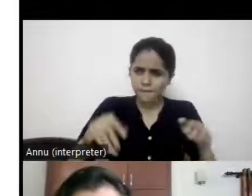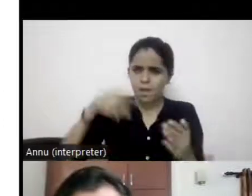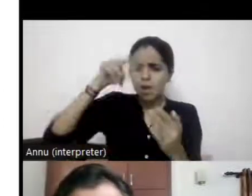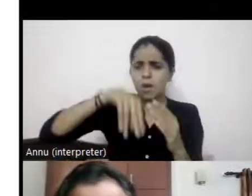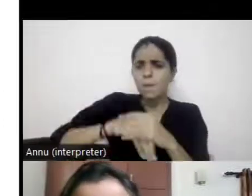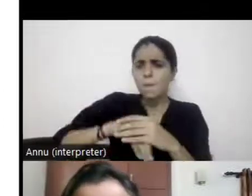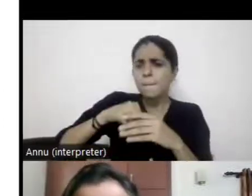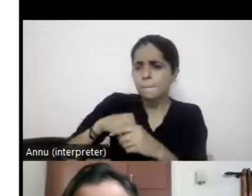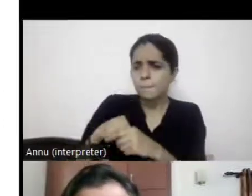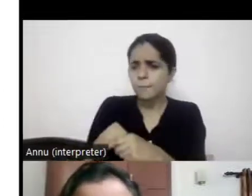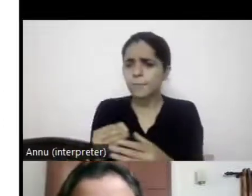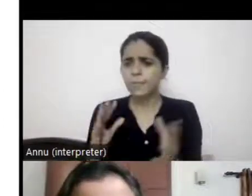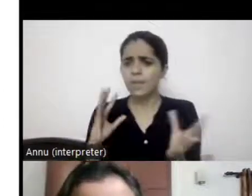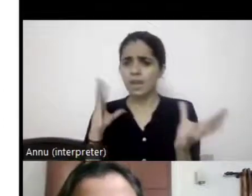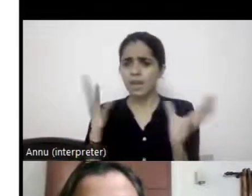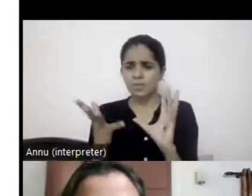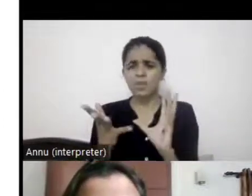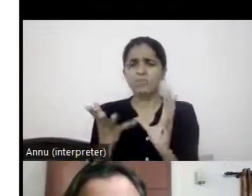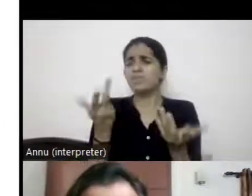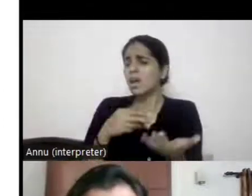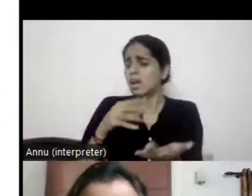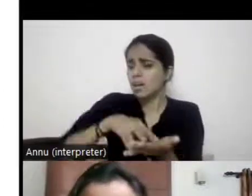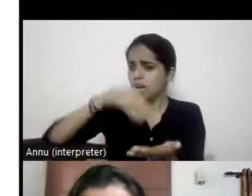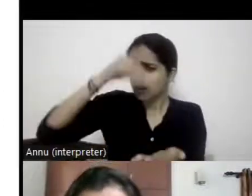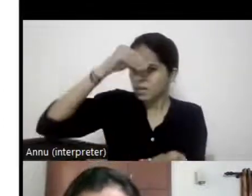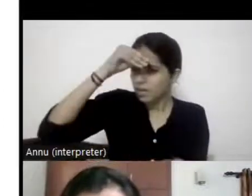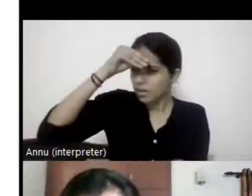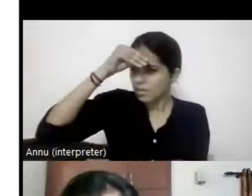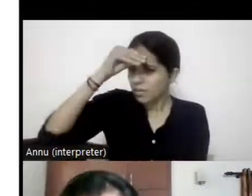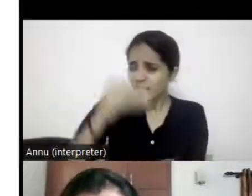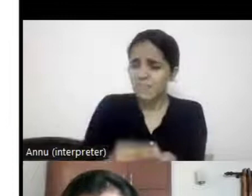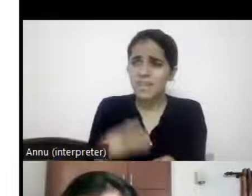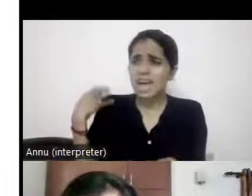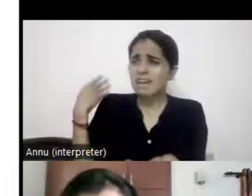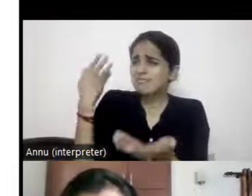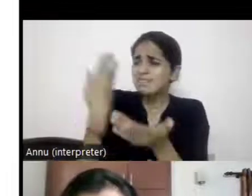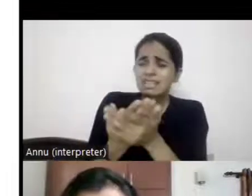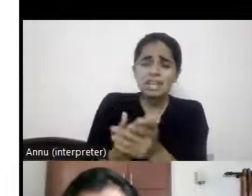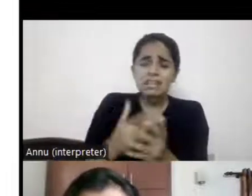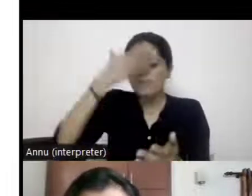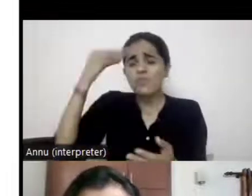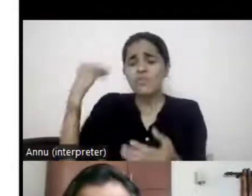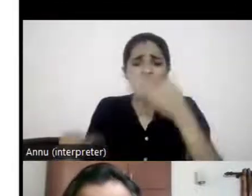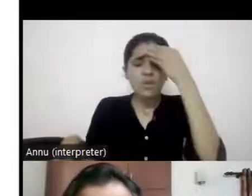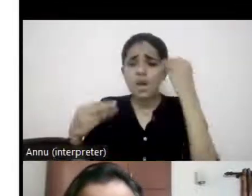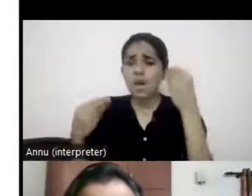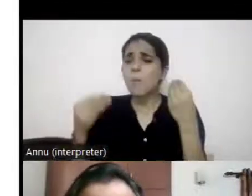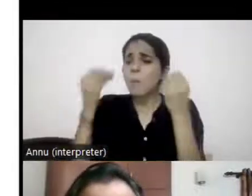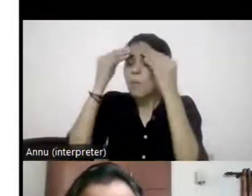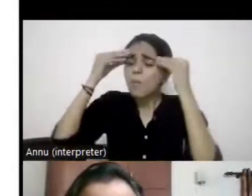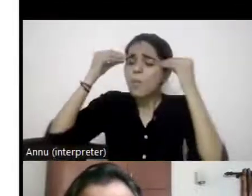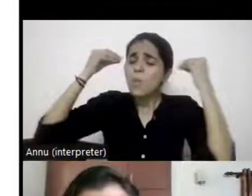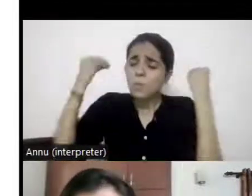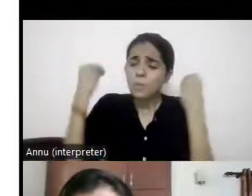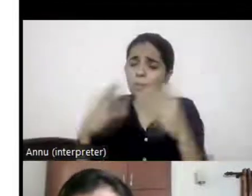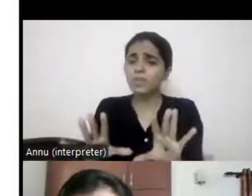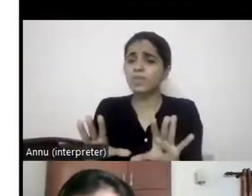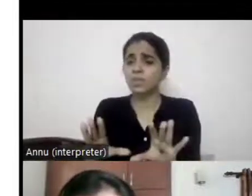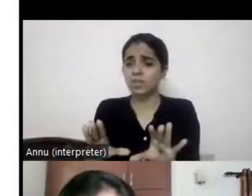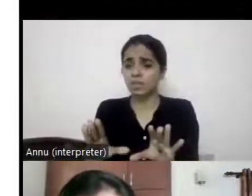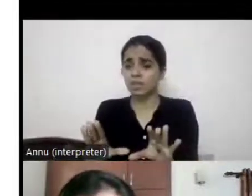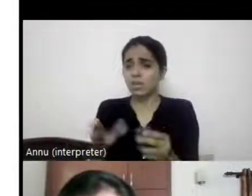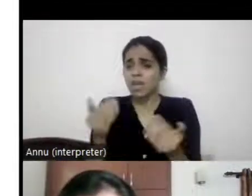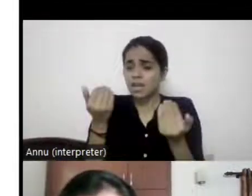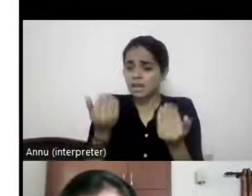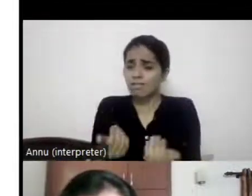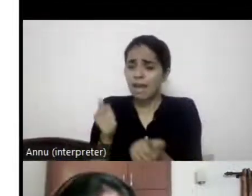to request you all to unlearn whatever we have learned so far. There's a lot of unlearning which is